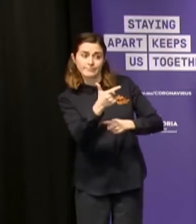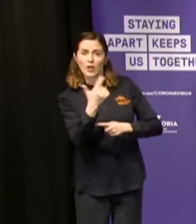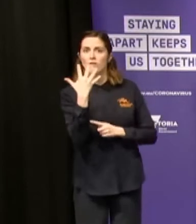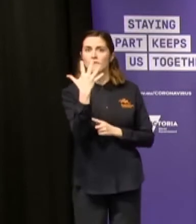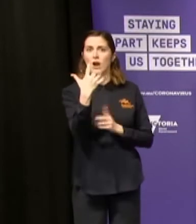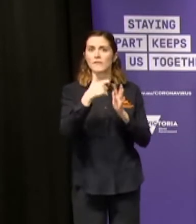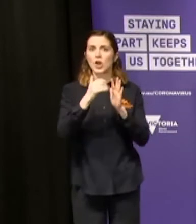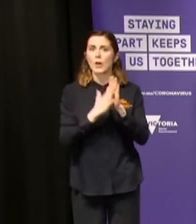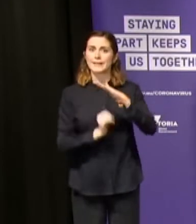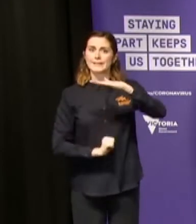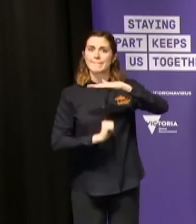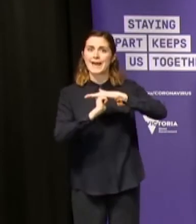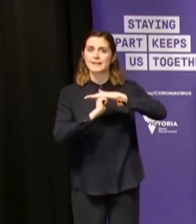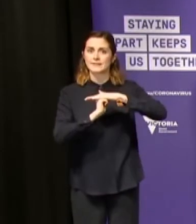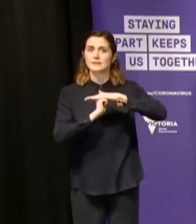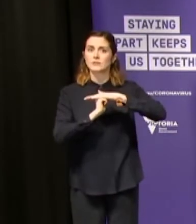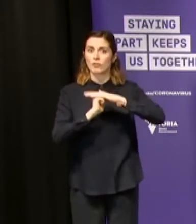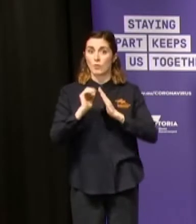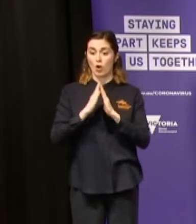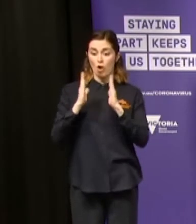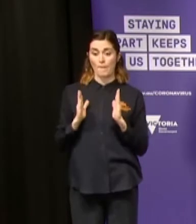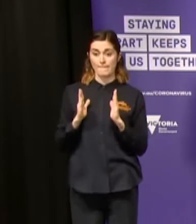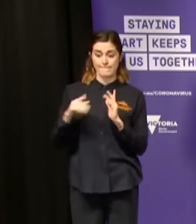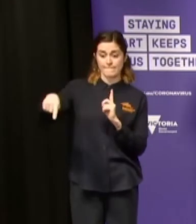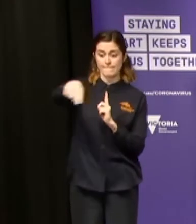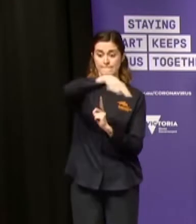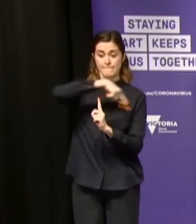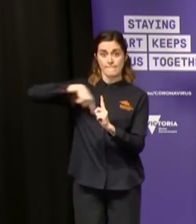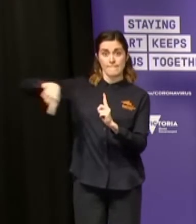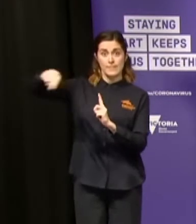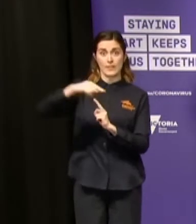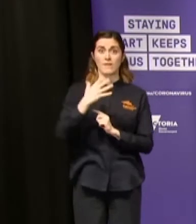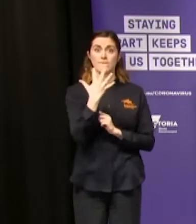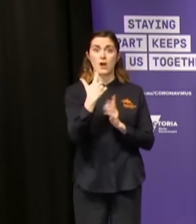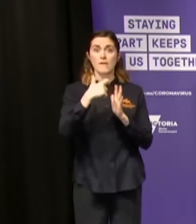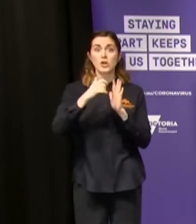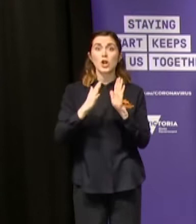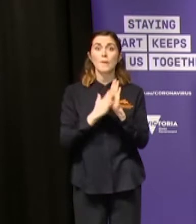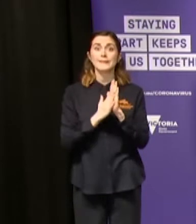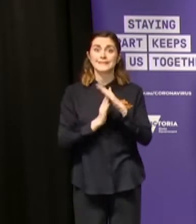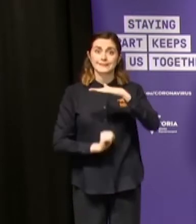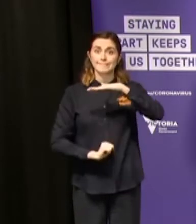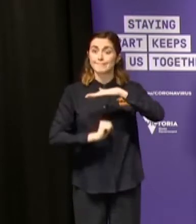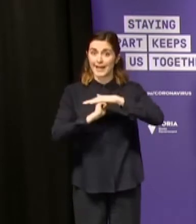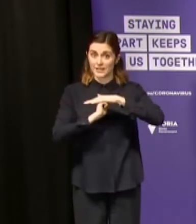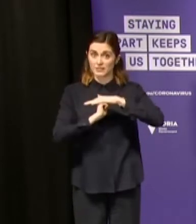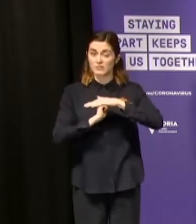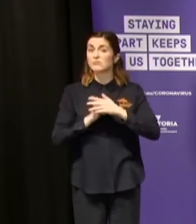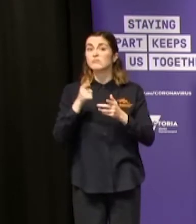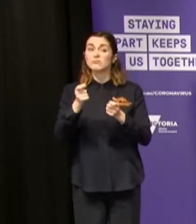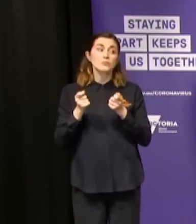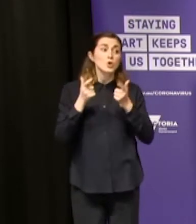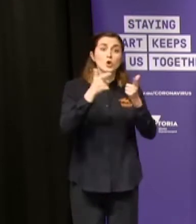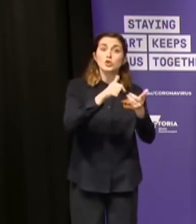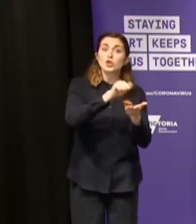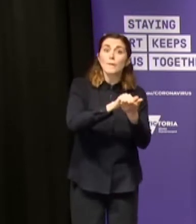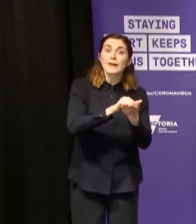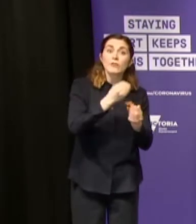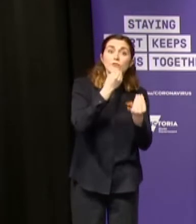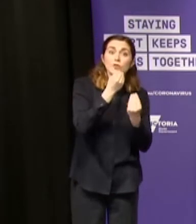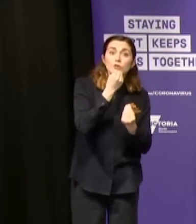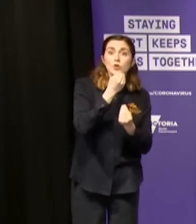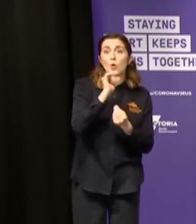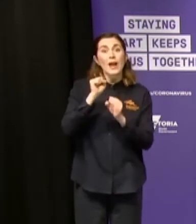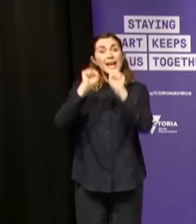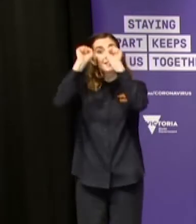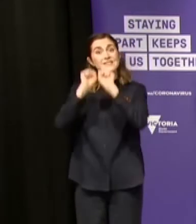You will not be able to be at any point more than 5 kilometres away from your home for the purposes of shopping for what you need. Only